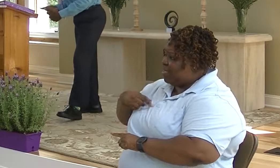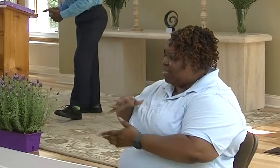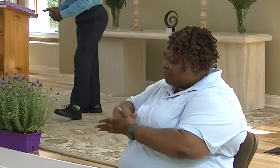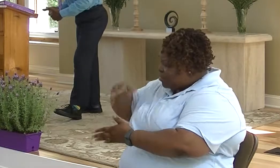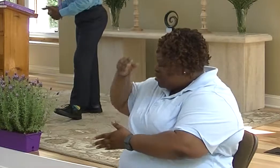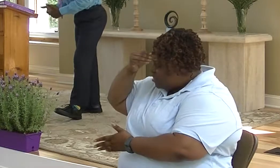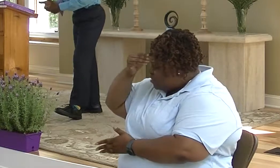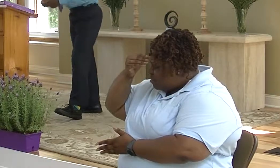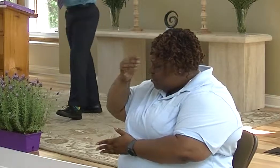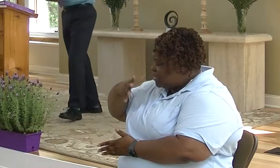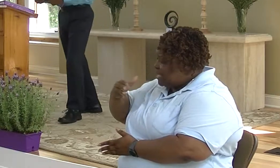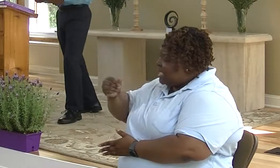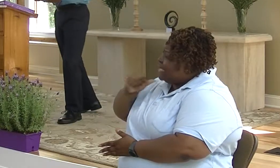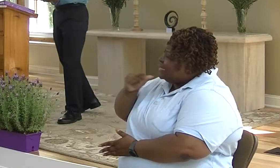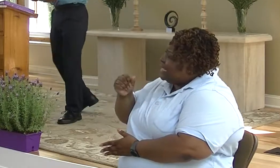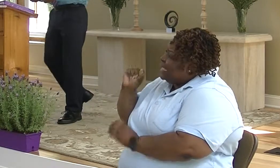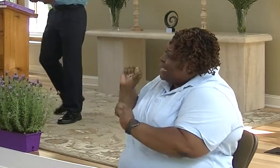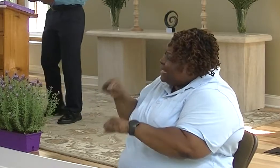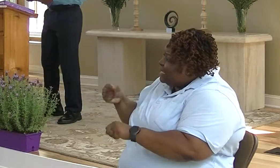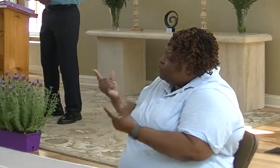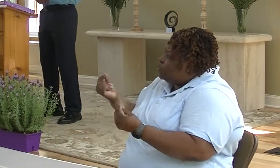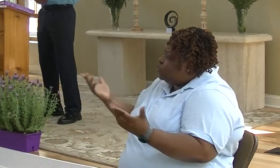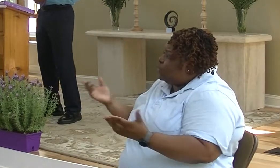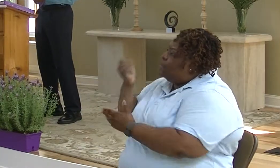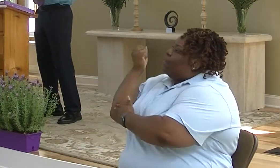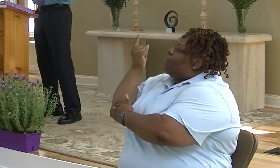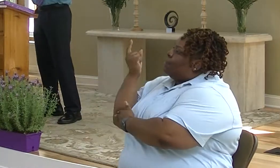able to understand,